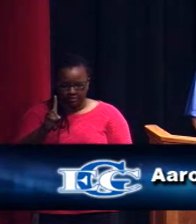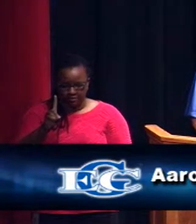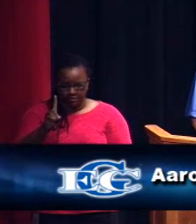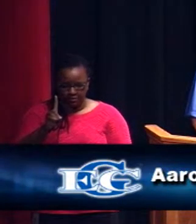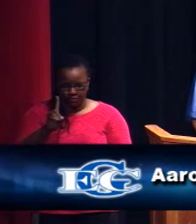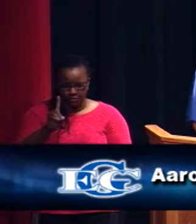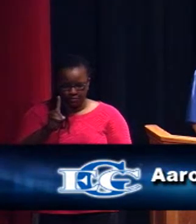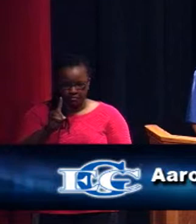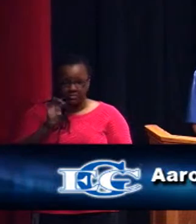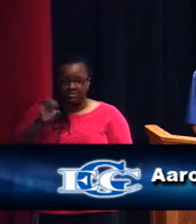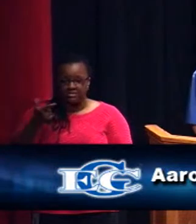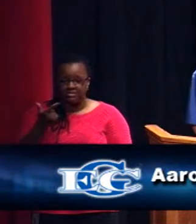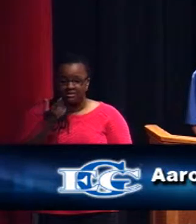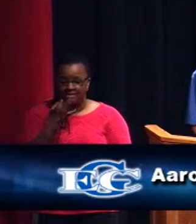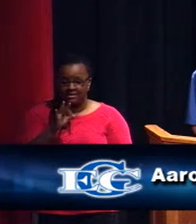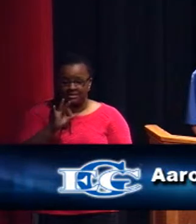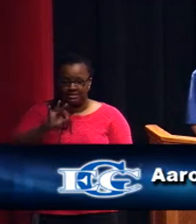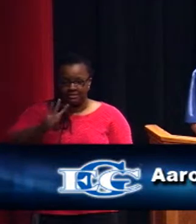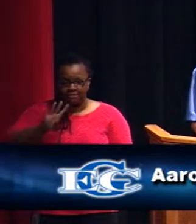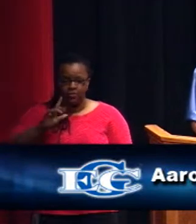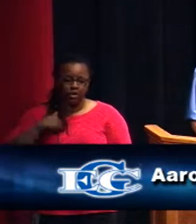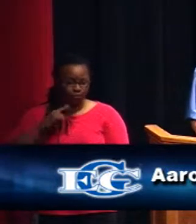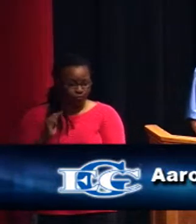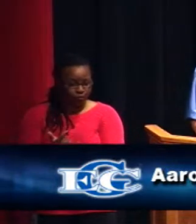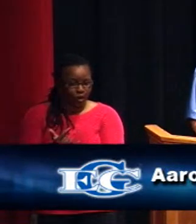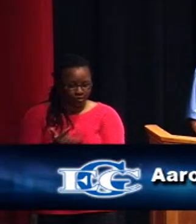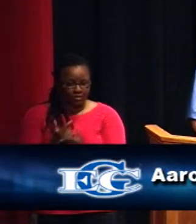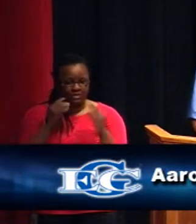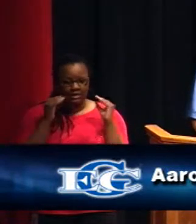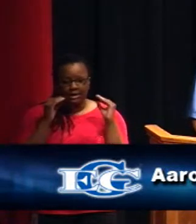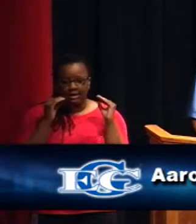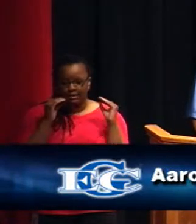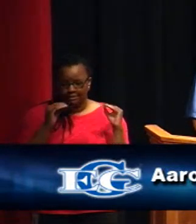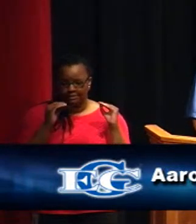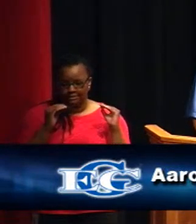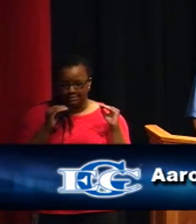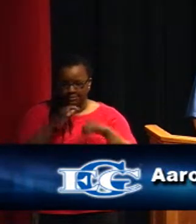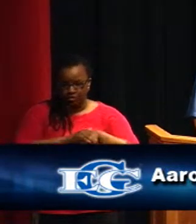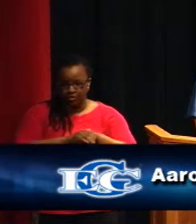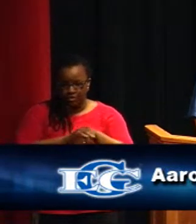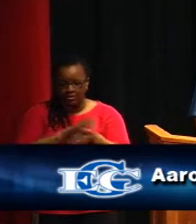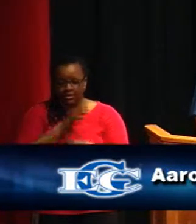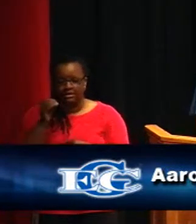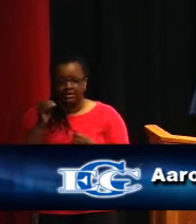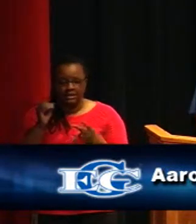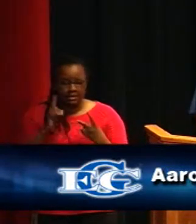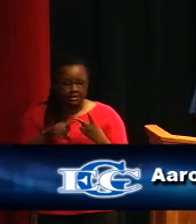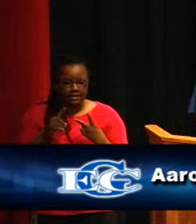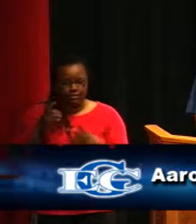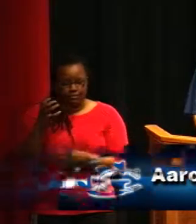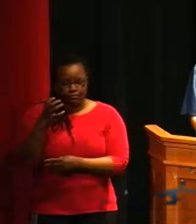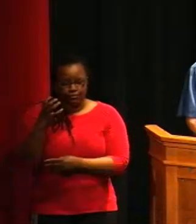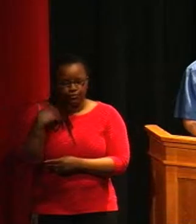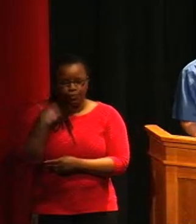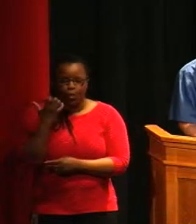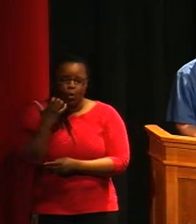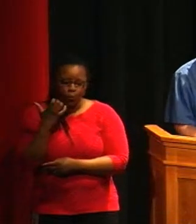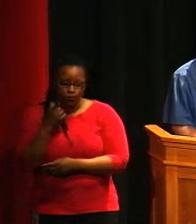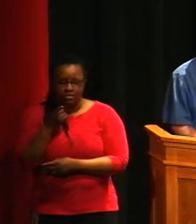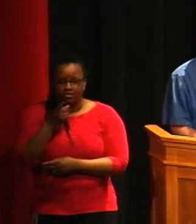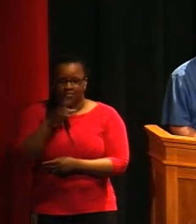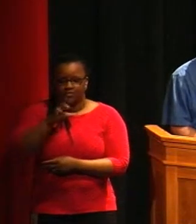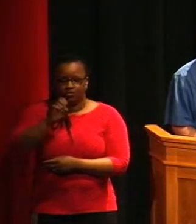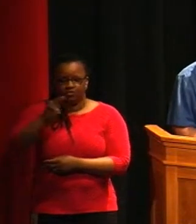1994 graduate of EC Glass High School. I am an English teacher as well as the coach of the awards-winning forensics program here at